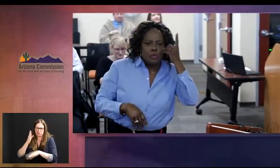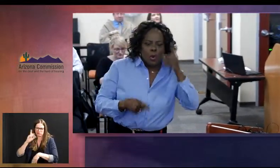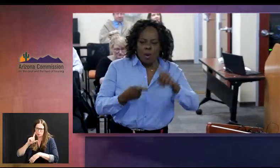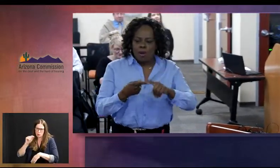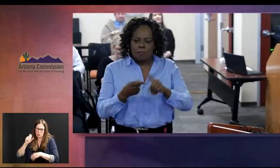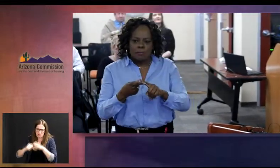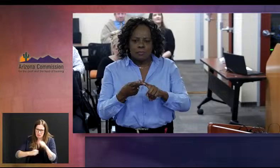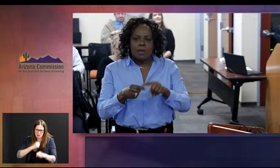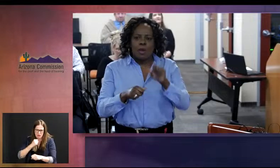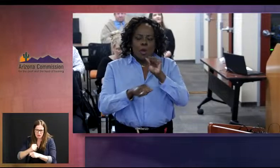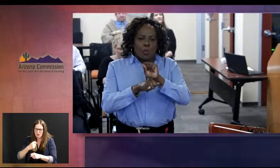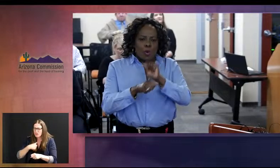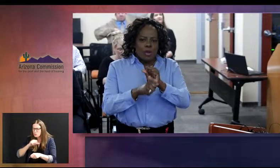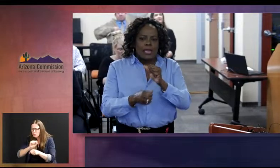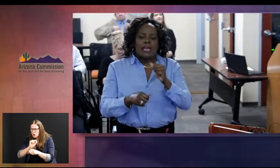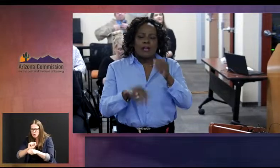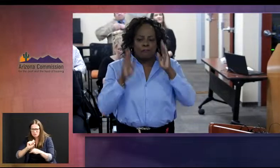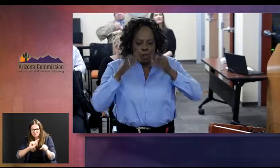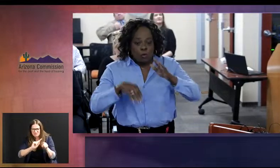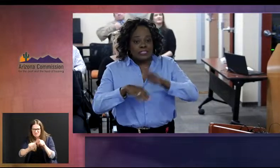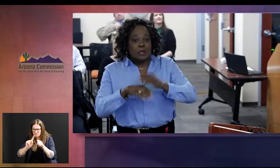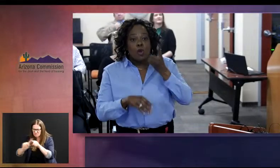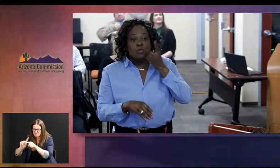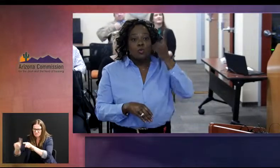positions in the dorms,